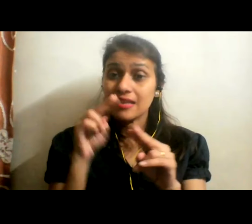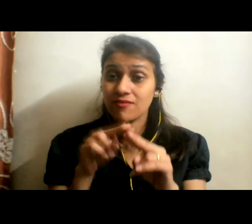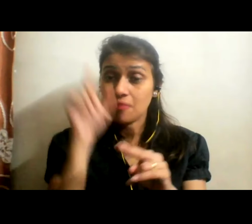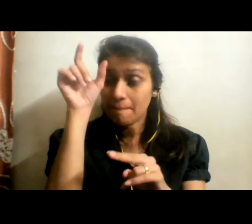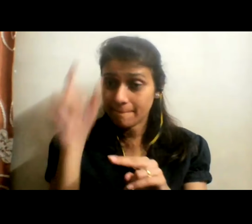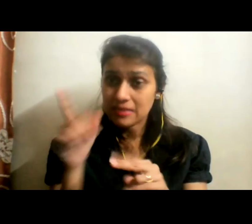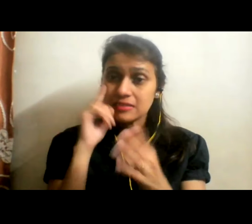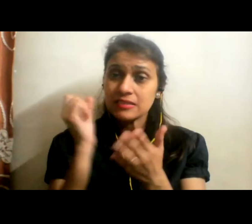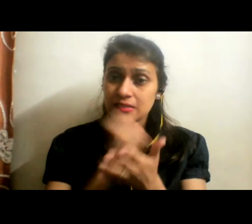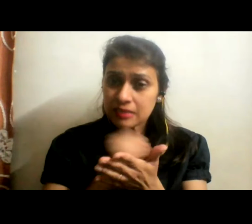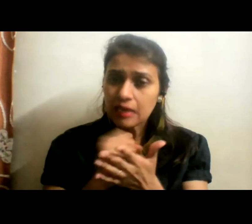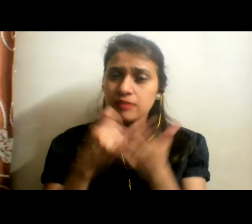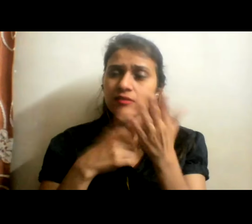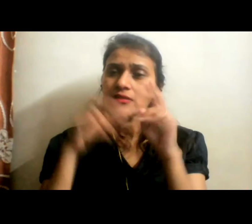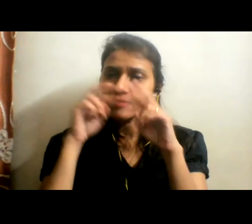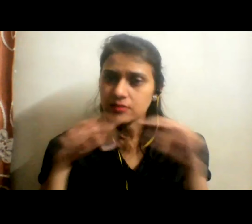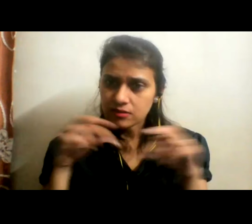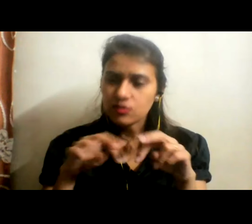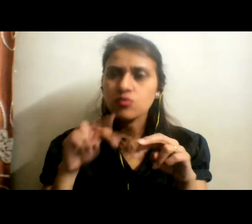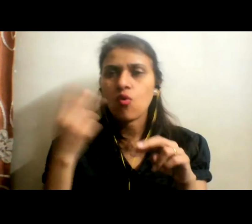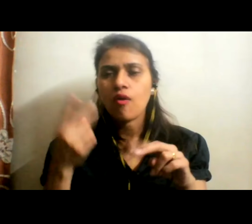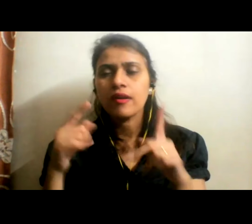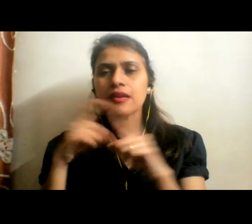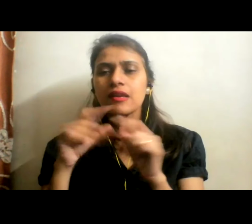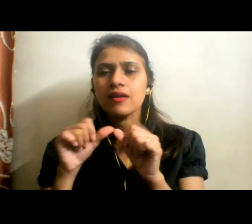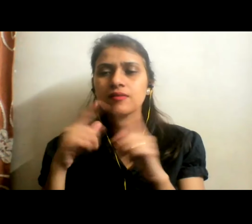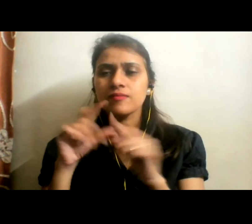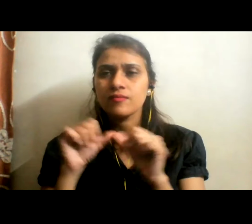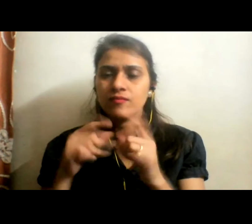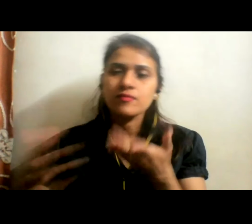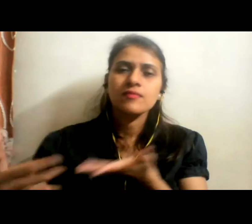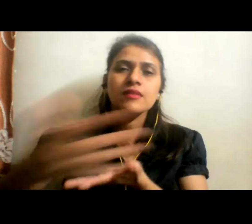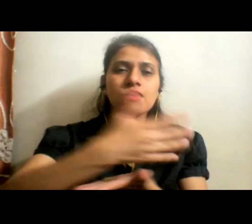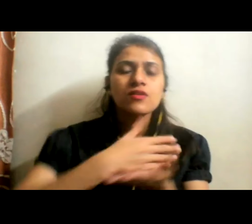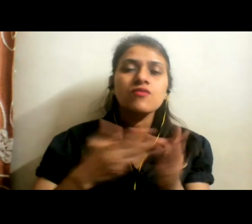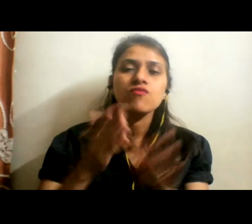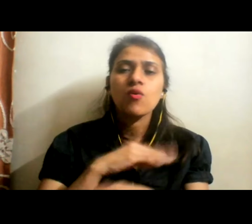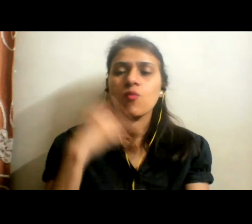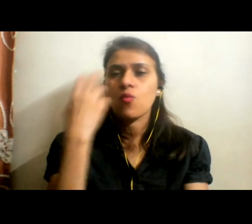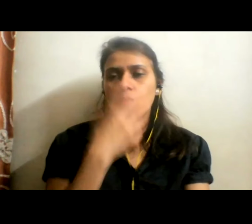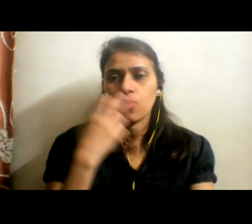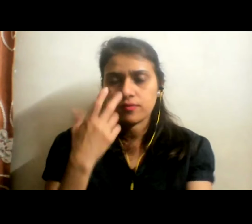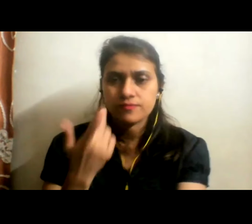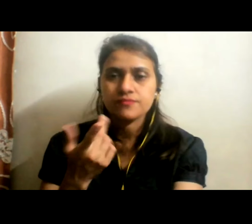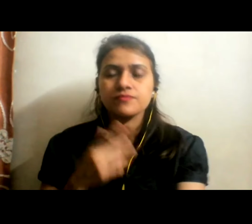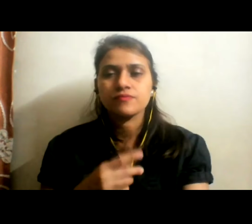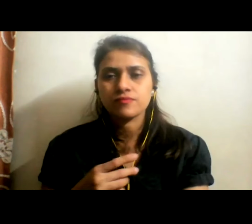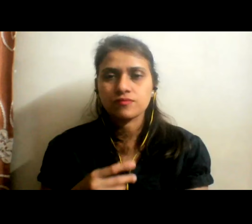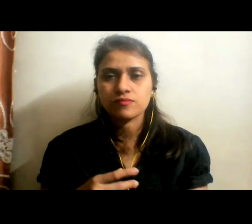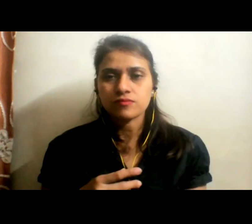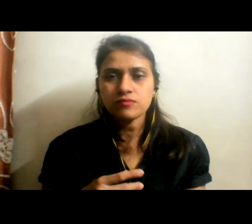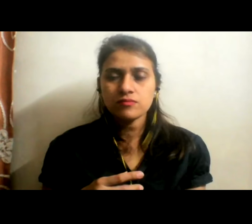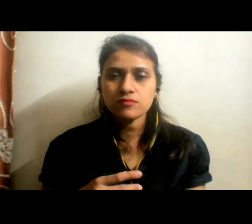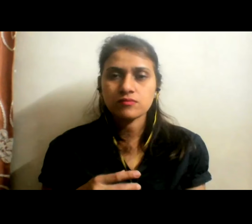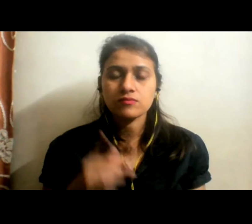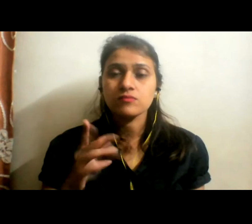to do research or take the data from the oral part, so then they have to, go to